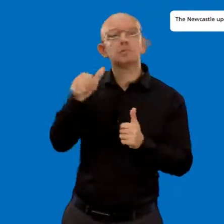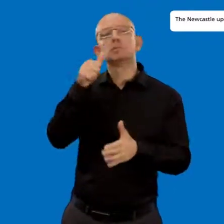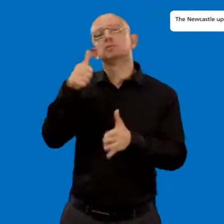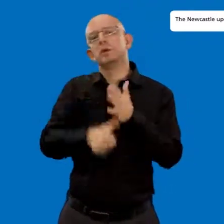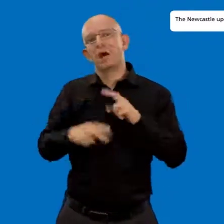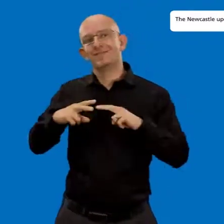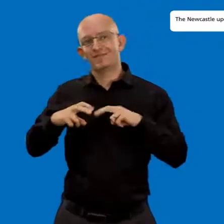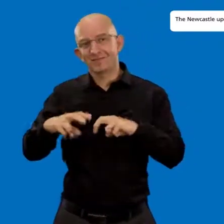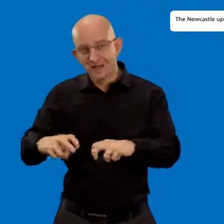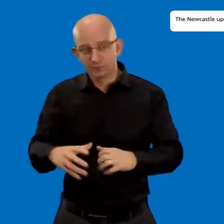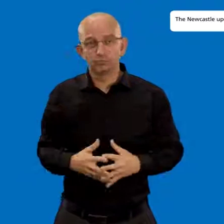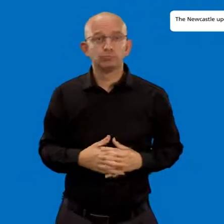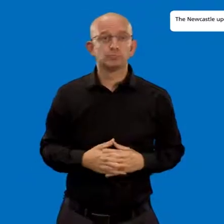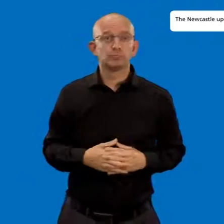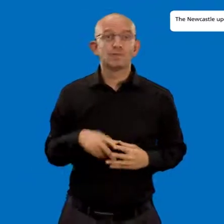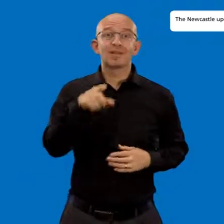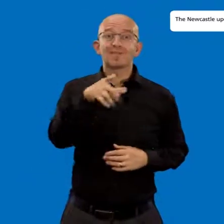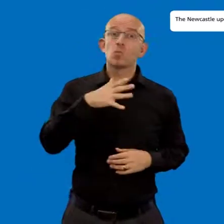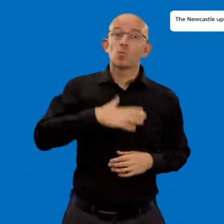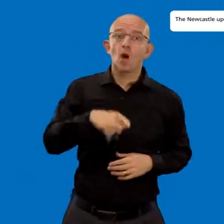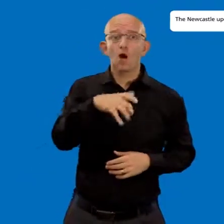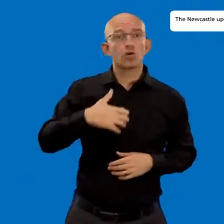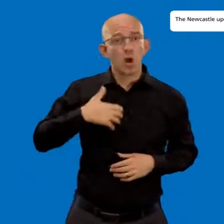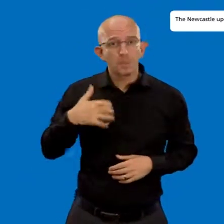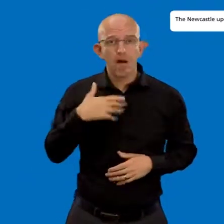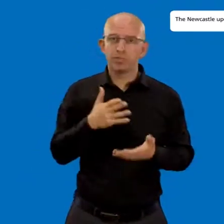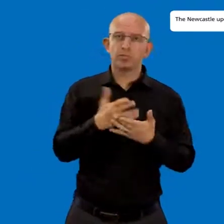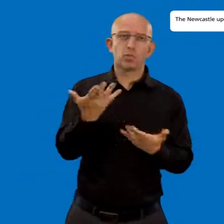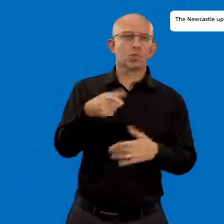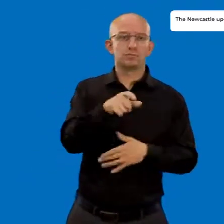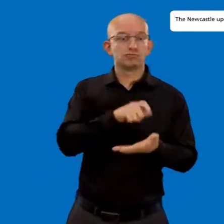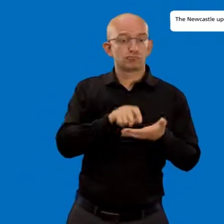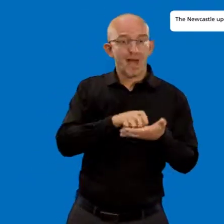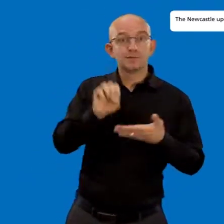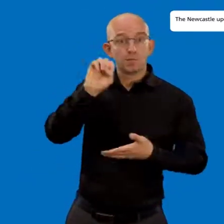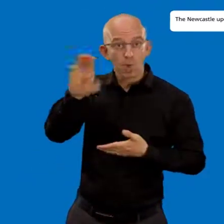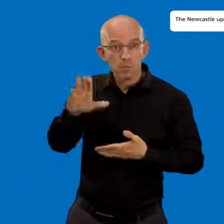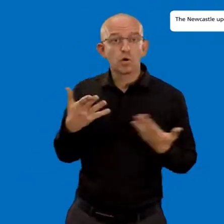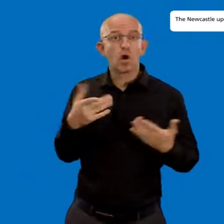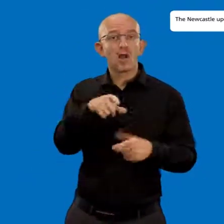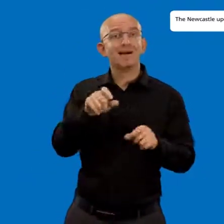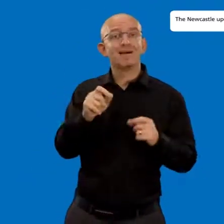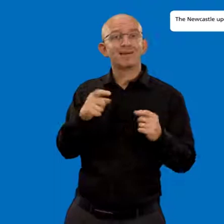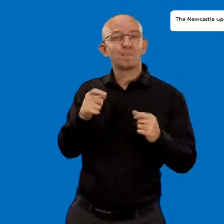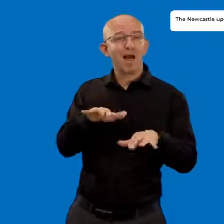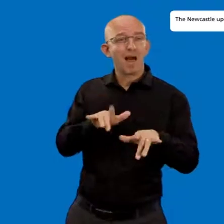place. You can complain in writing or via email. It is helpful if you can provide